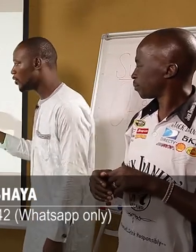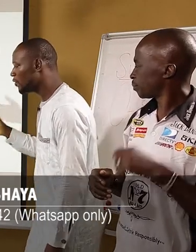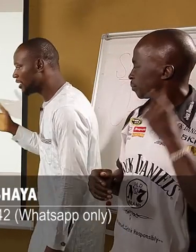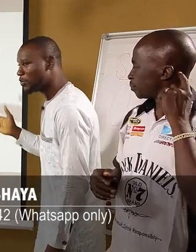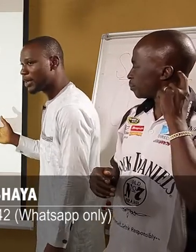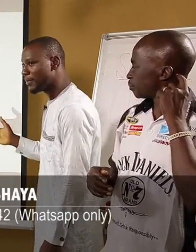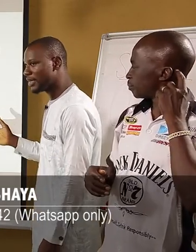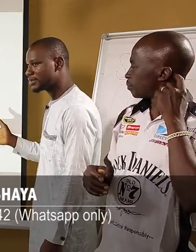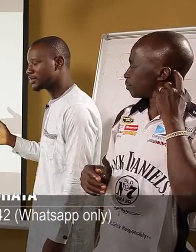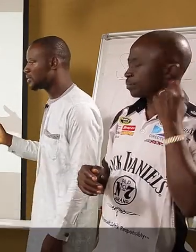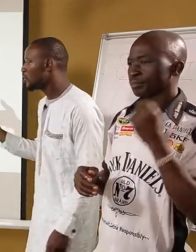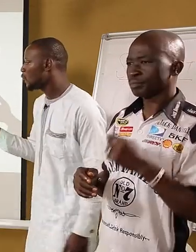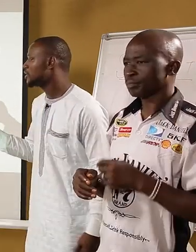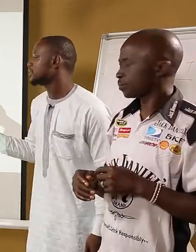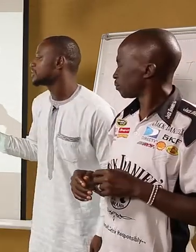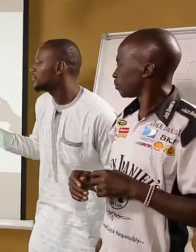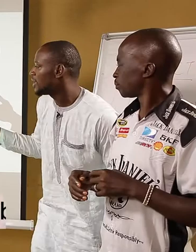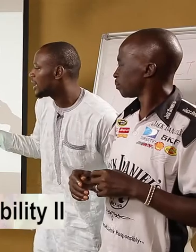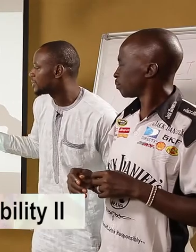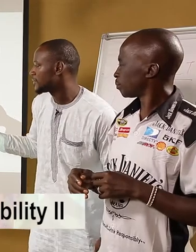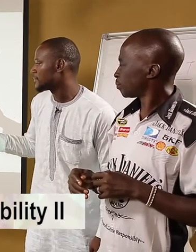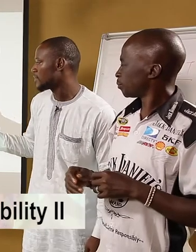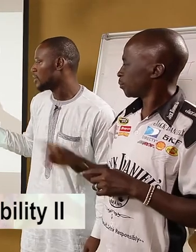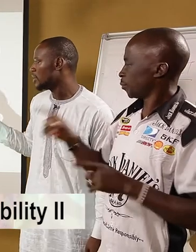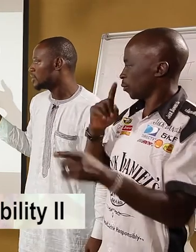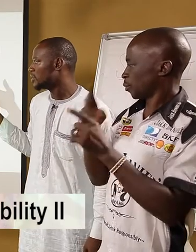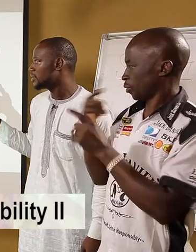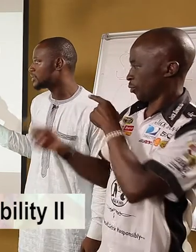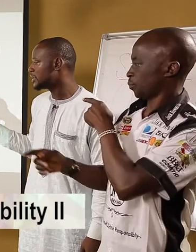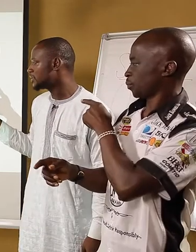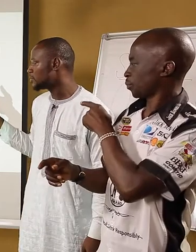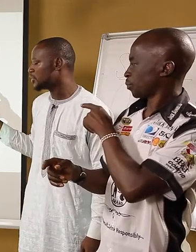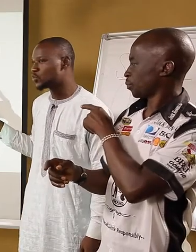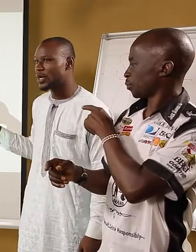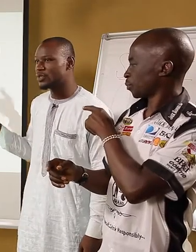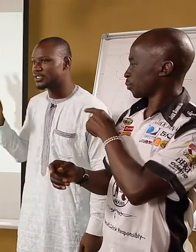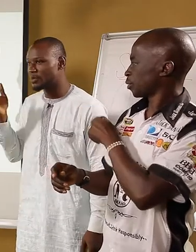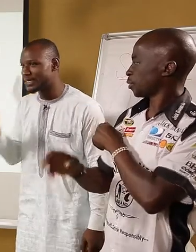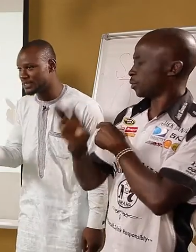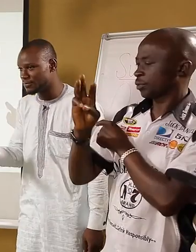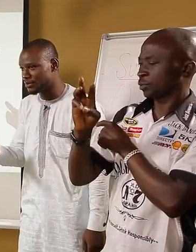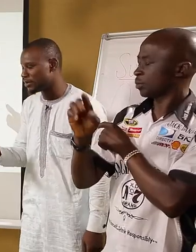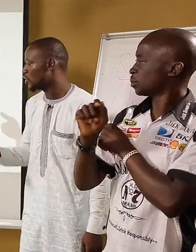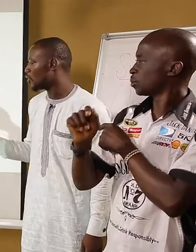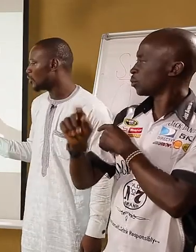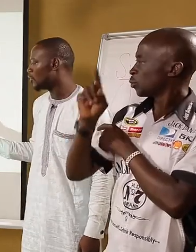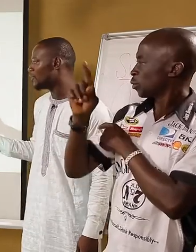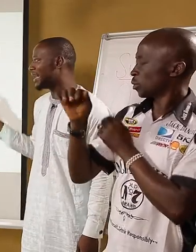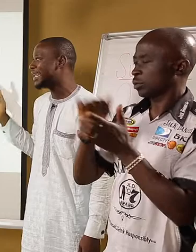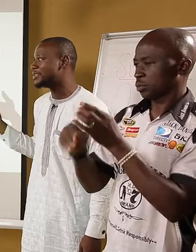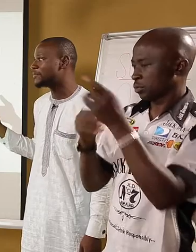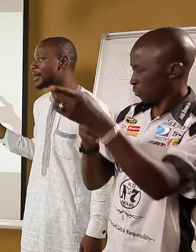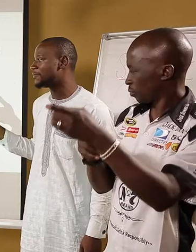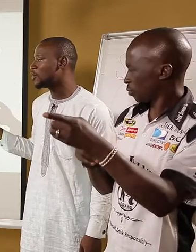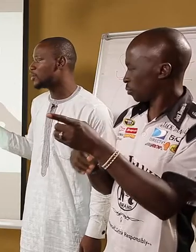amount in mole all over the molar mass, which is given as 6.1, which is the mass given, all